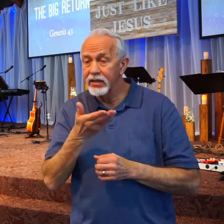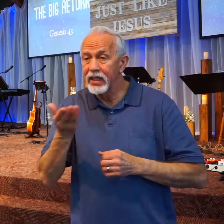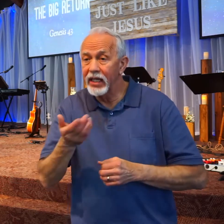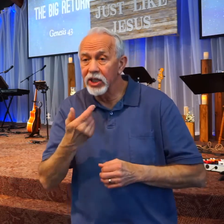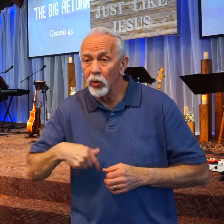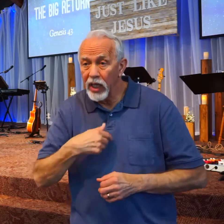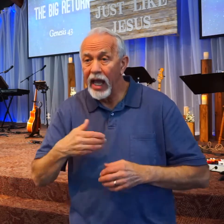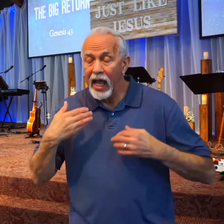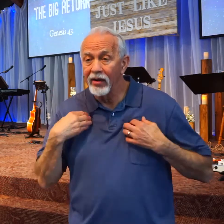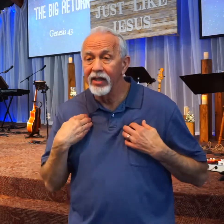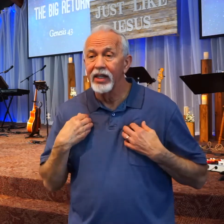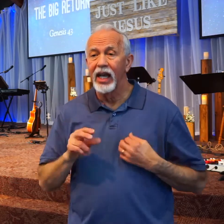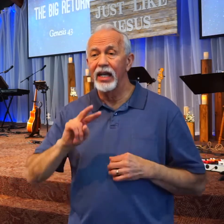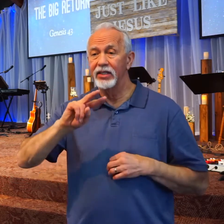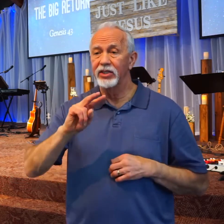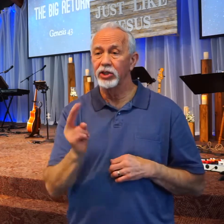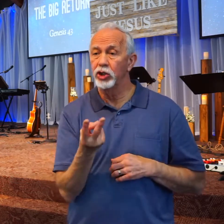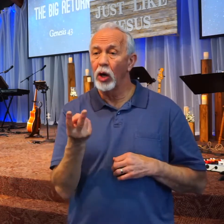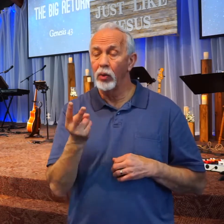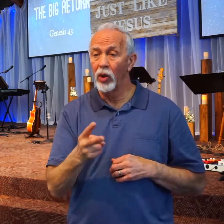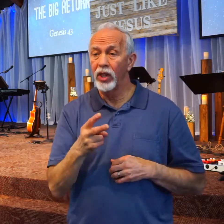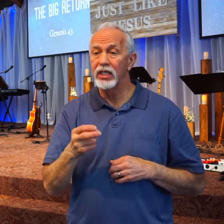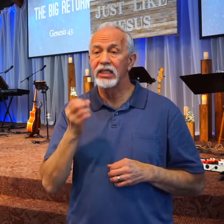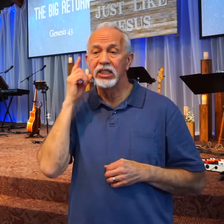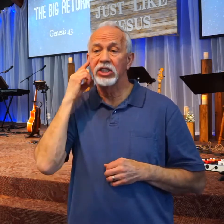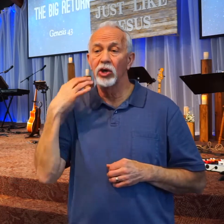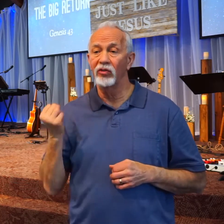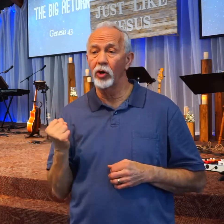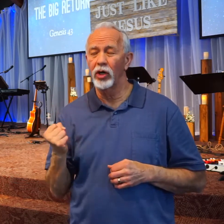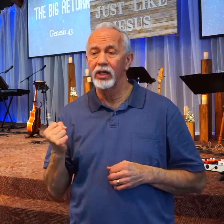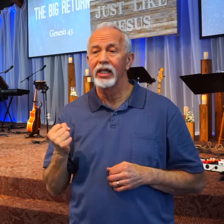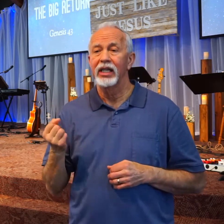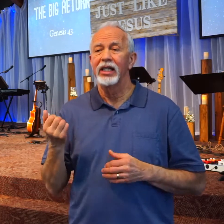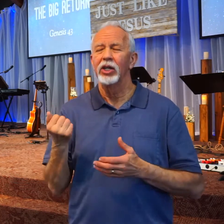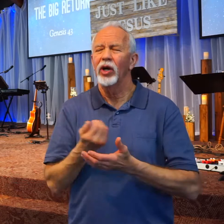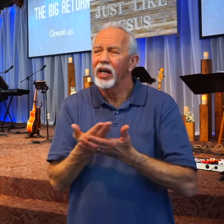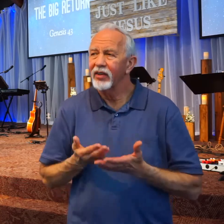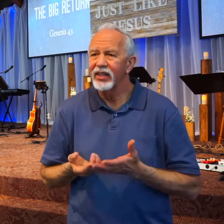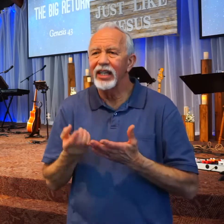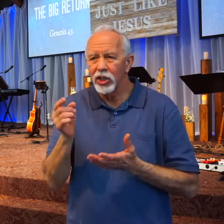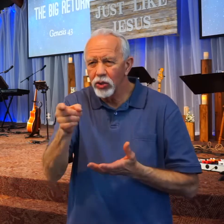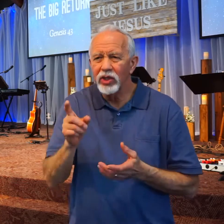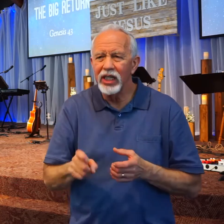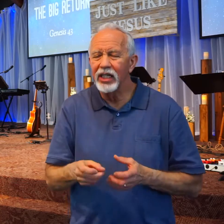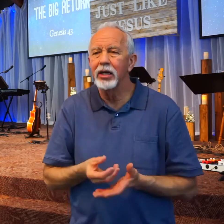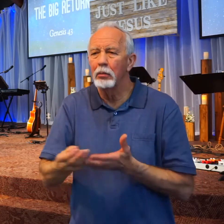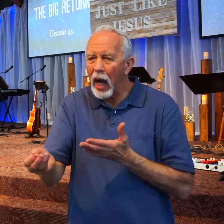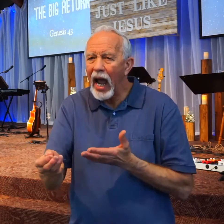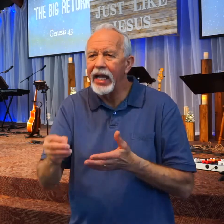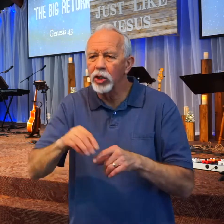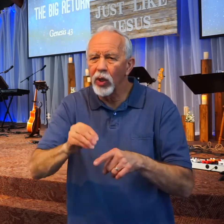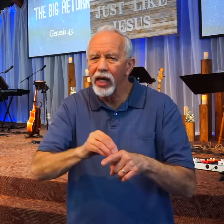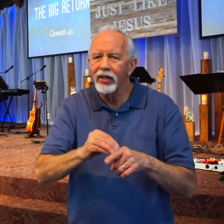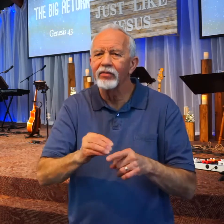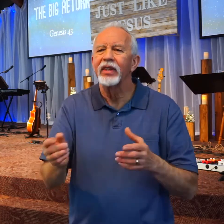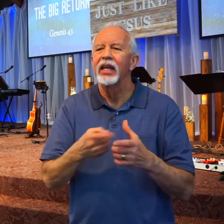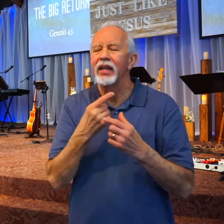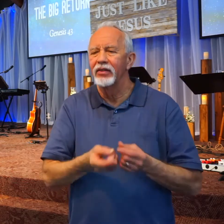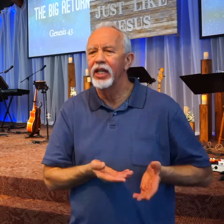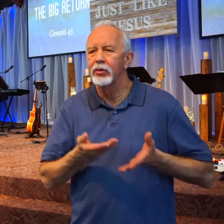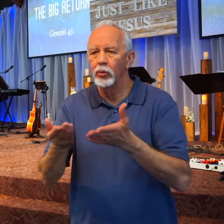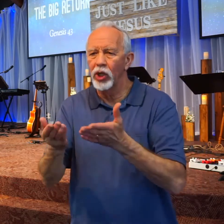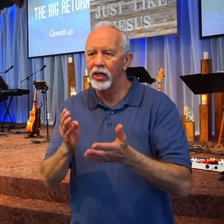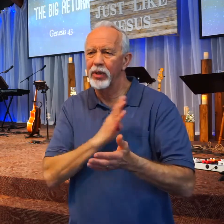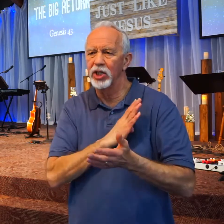silver. Take back what they sent with you, plus what you're going to use to buy more grain. And then take Benjamin and